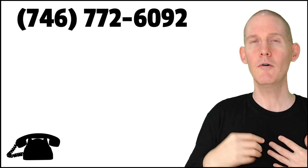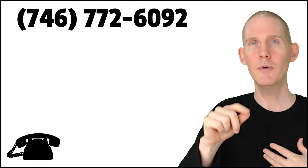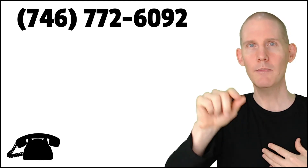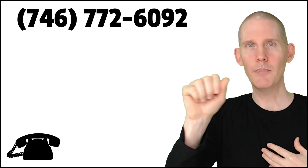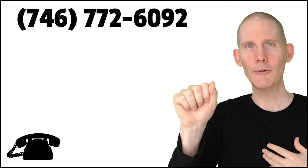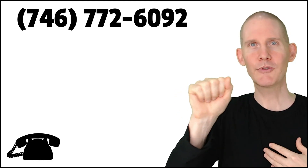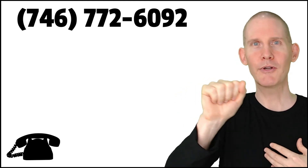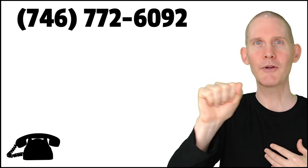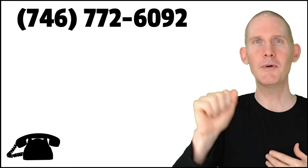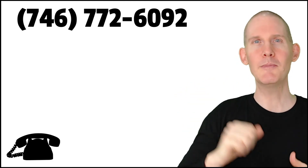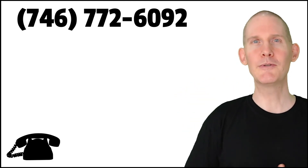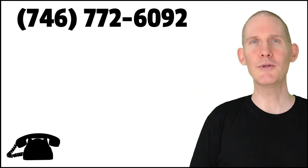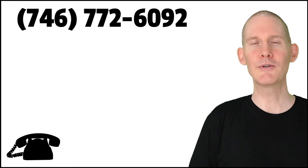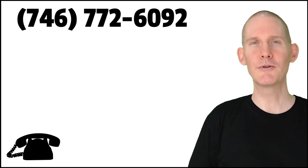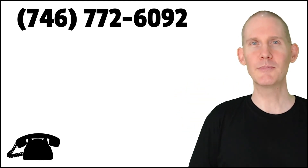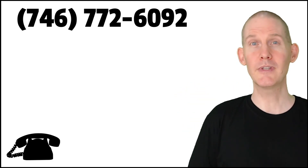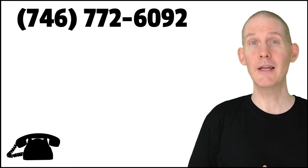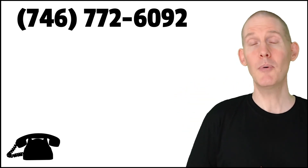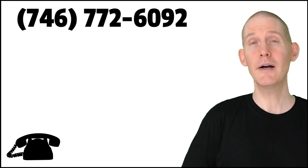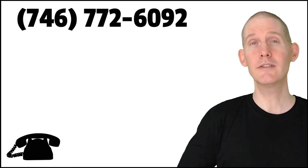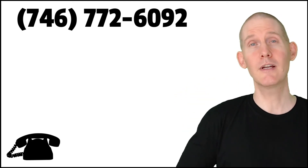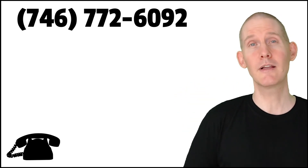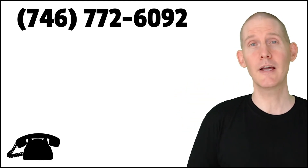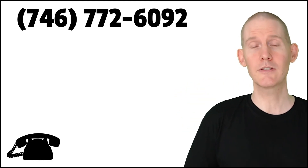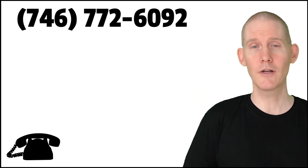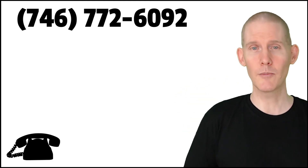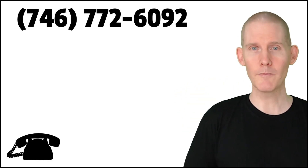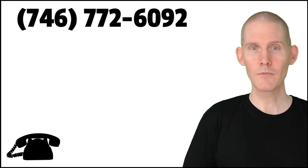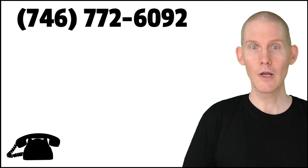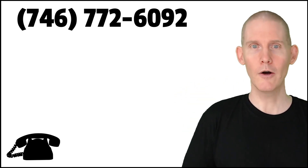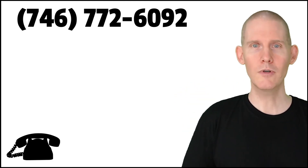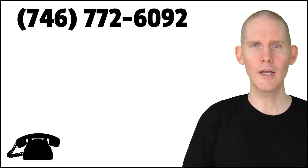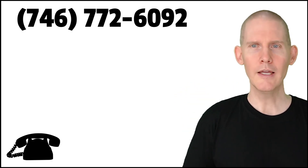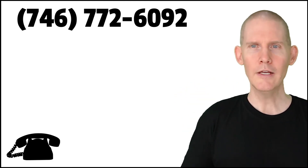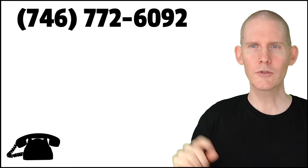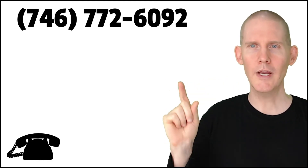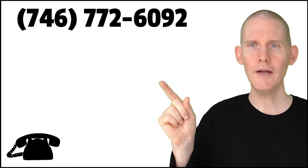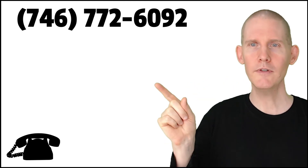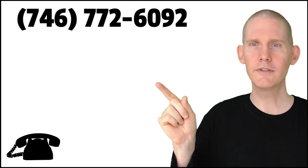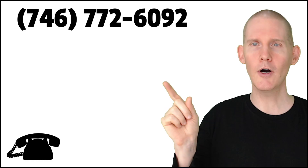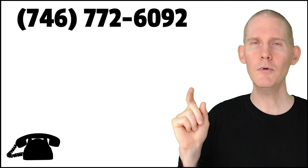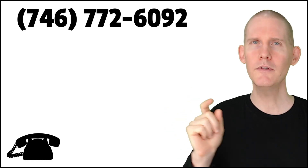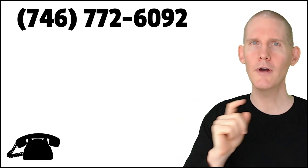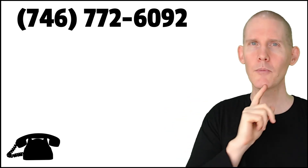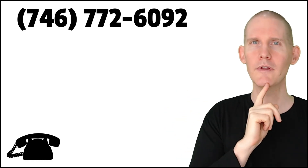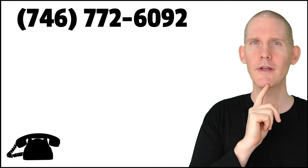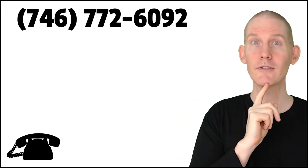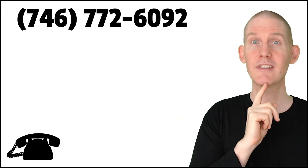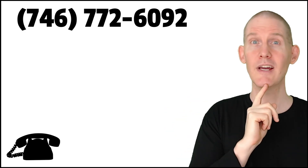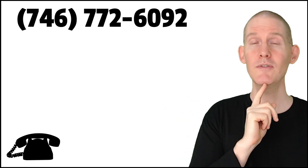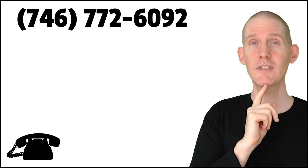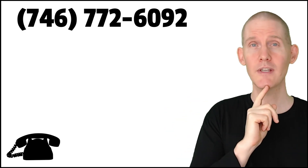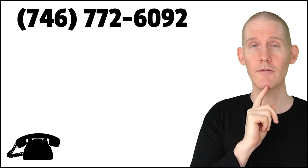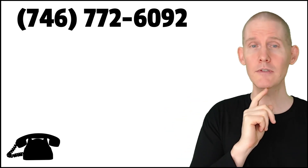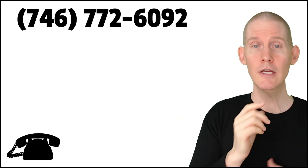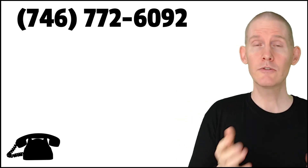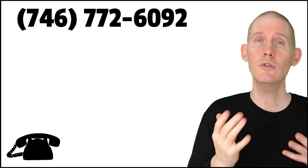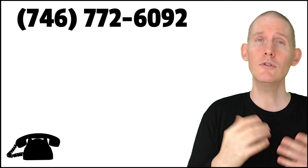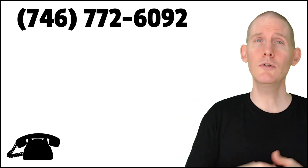be bouncing a little bit between the groups and pausing on the last number. Okay, so we have a double number in there, 7, 7. So just do the